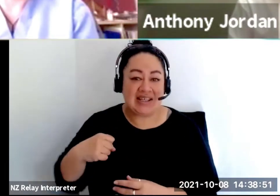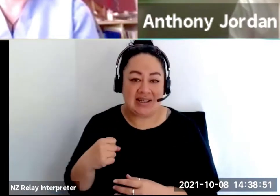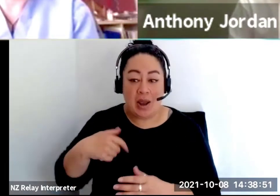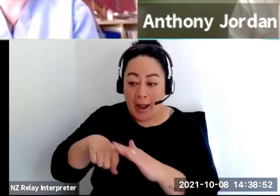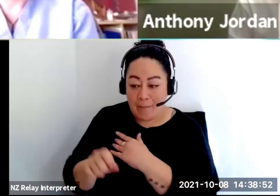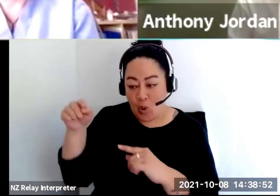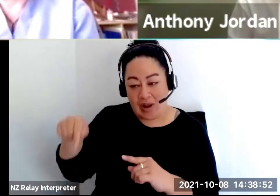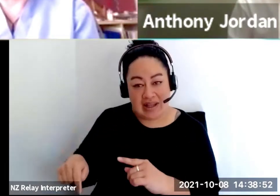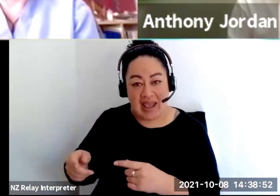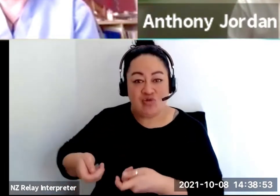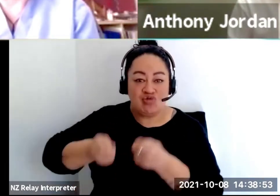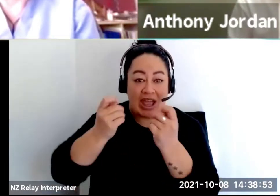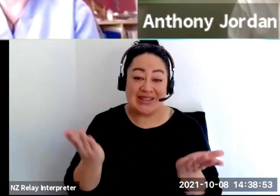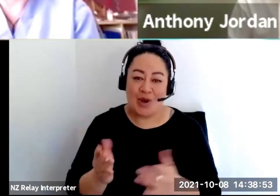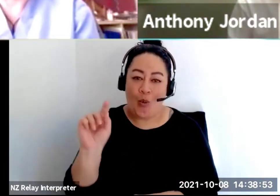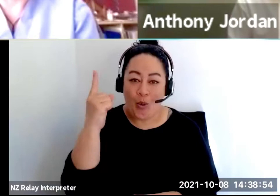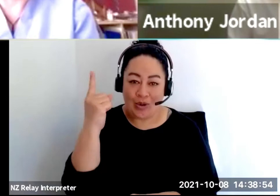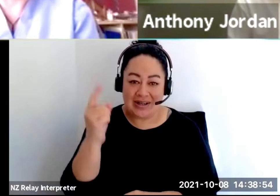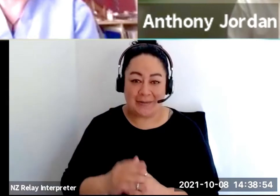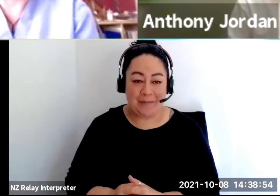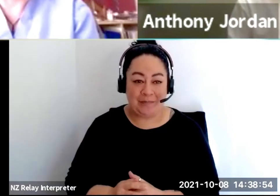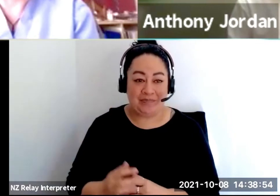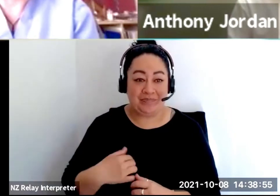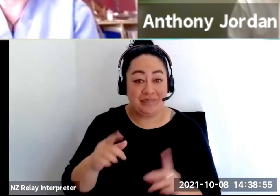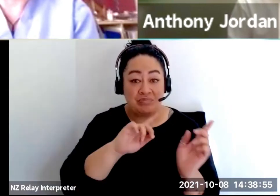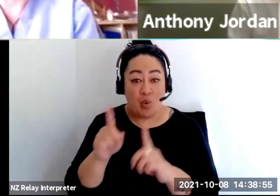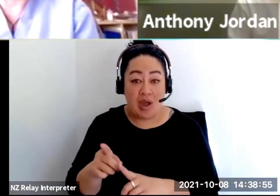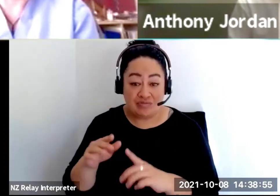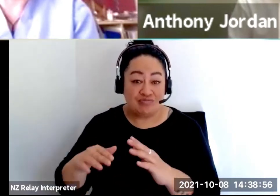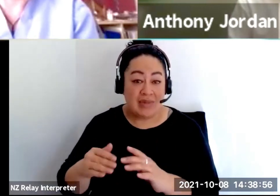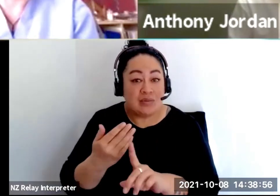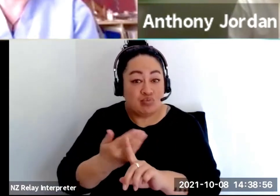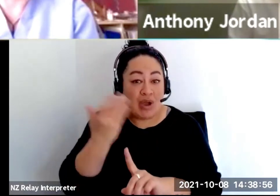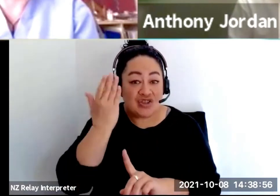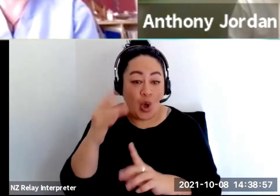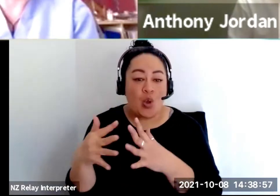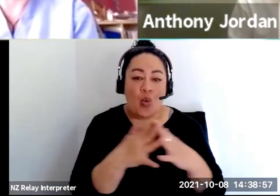in Auckland. I went to kura kaupapa and kōhanga reo in West